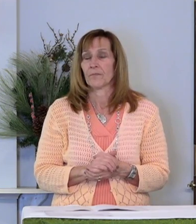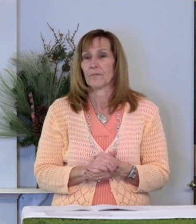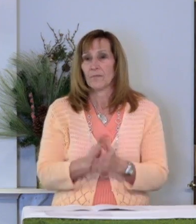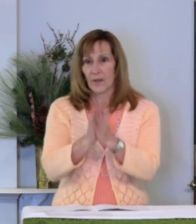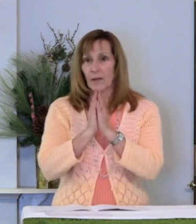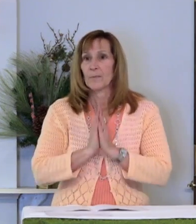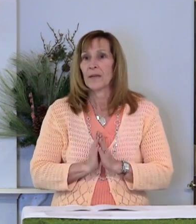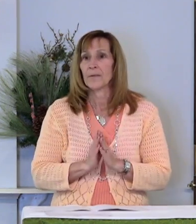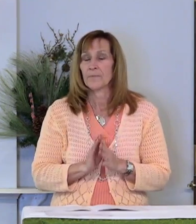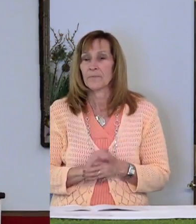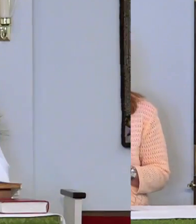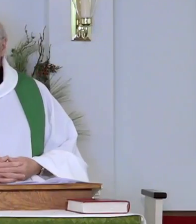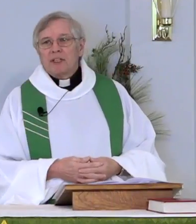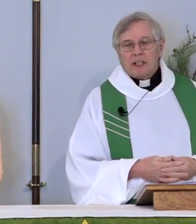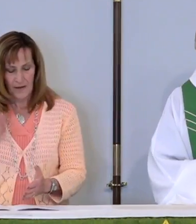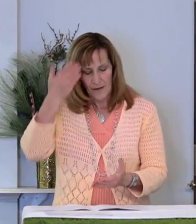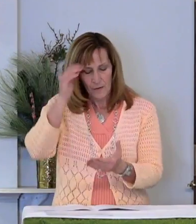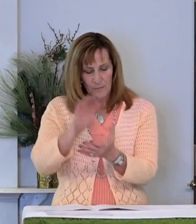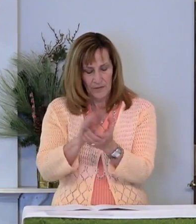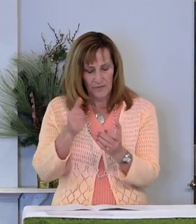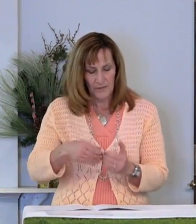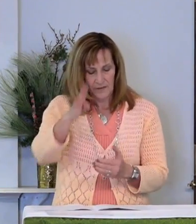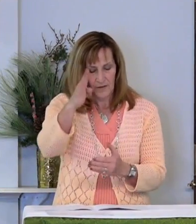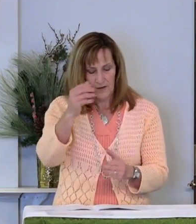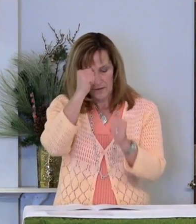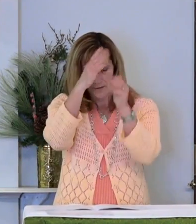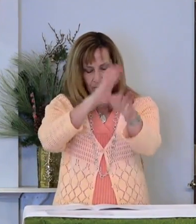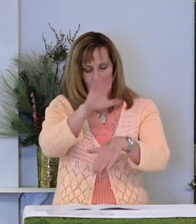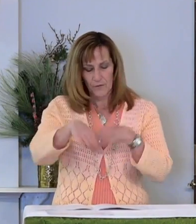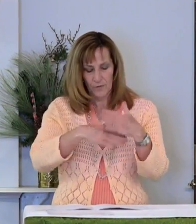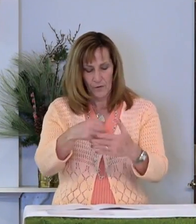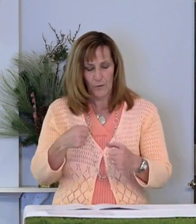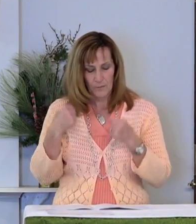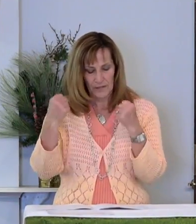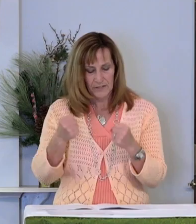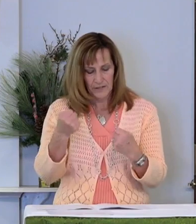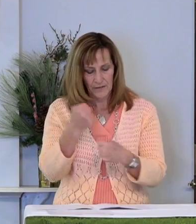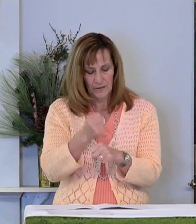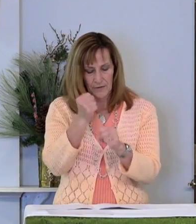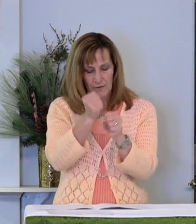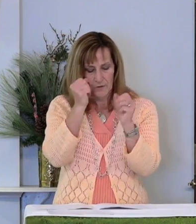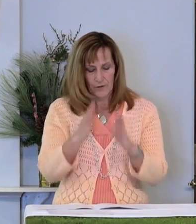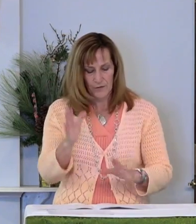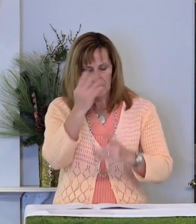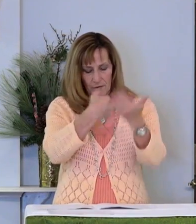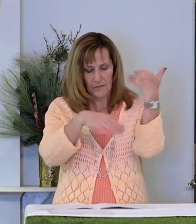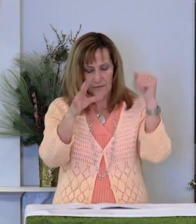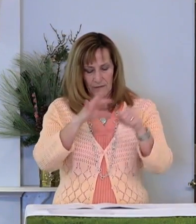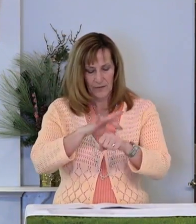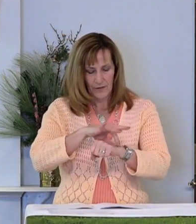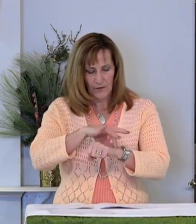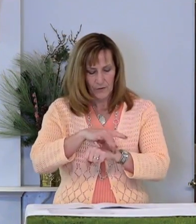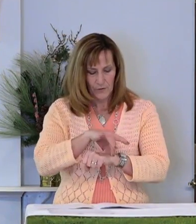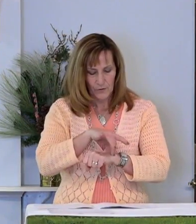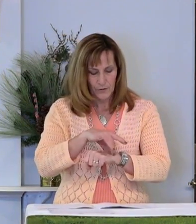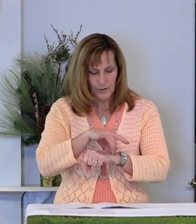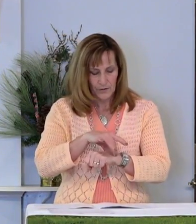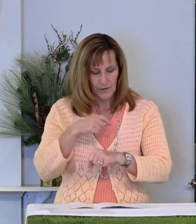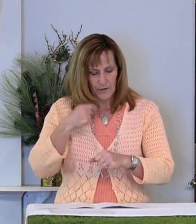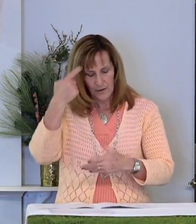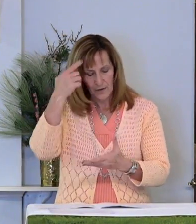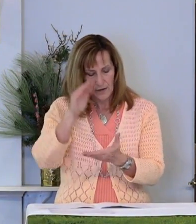Amen. I believe in God the Father Almighty, creator of heaven and earth.